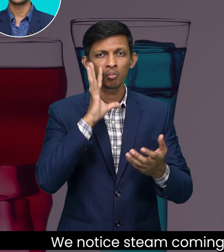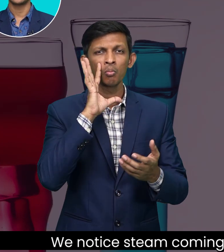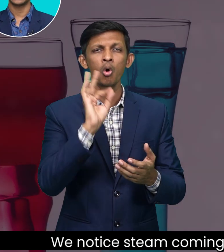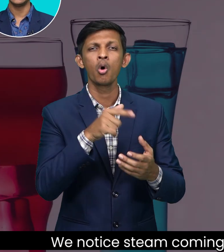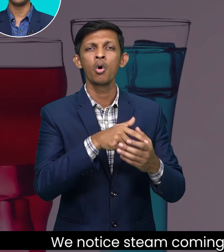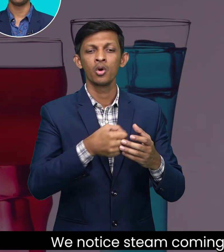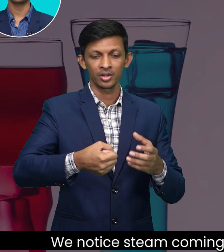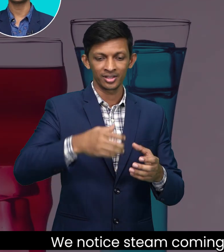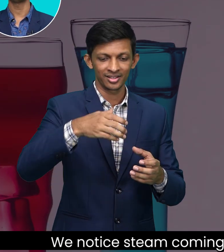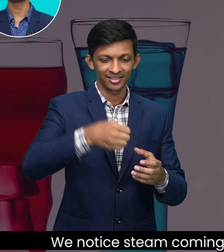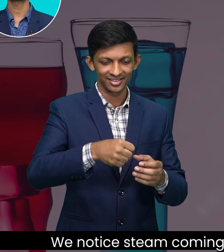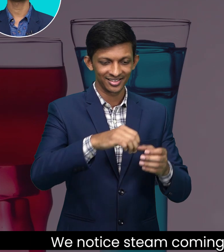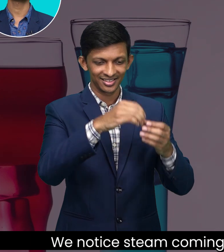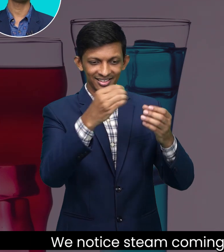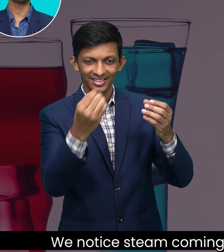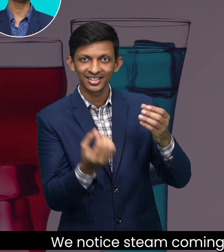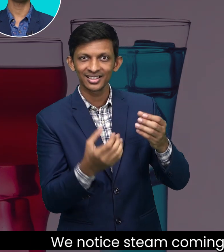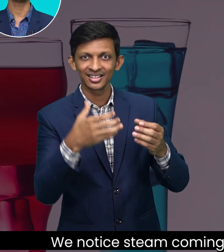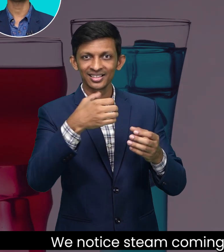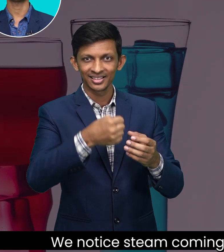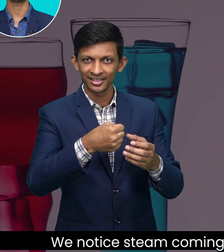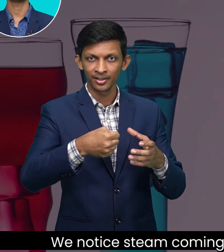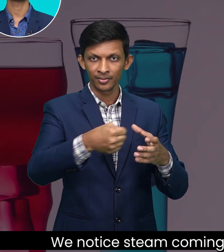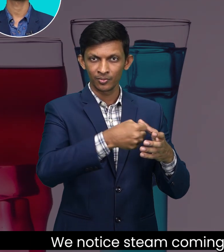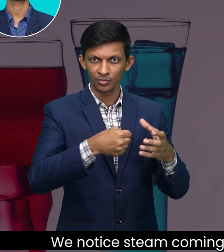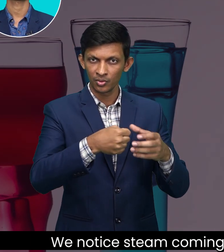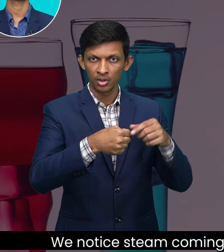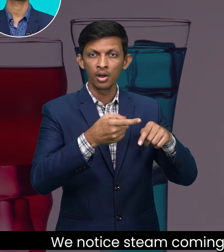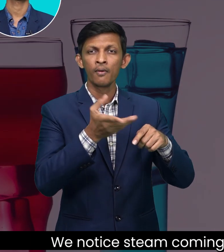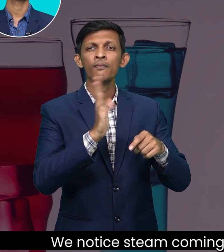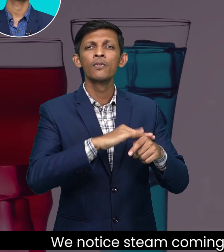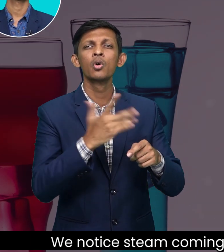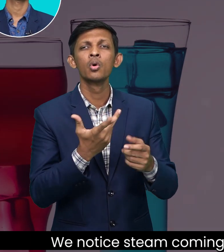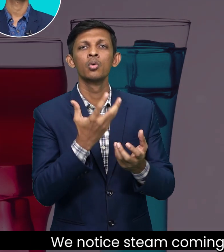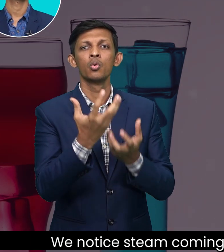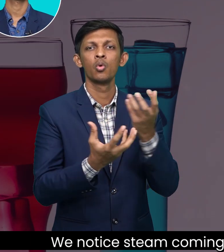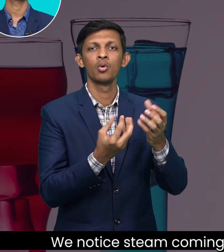We notice steam coming out from the spout of the kettle.